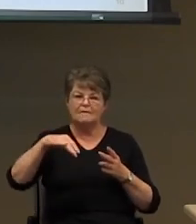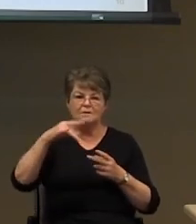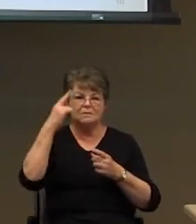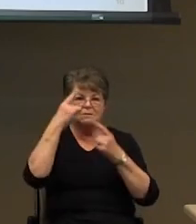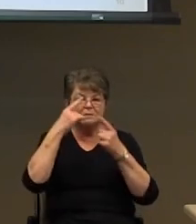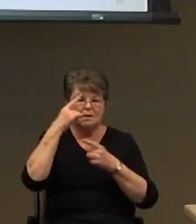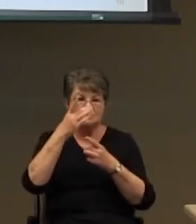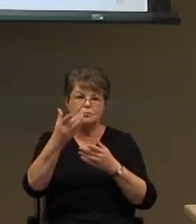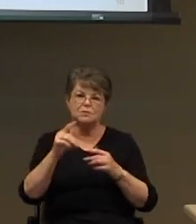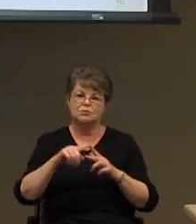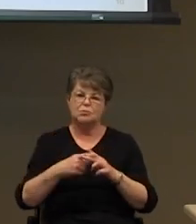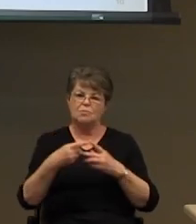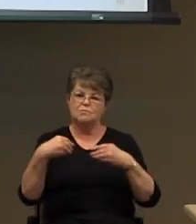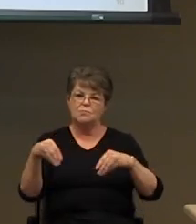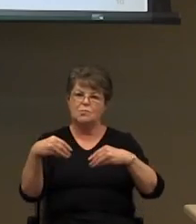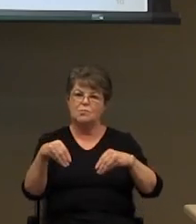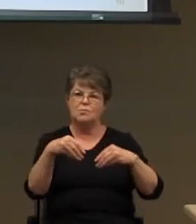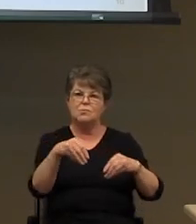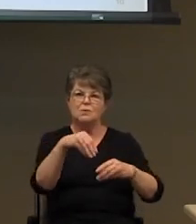you can start marketing